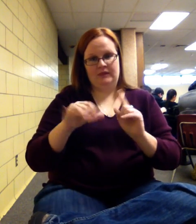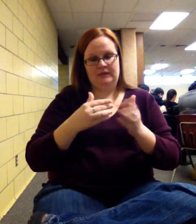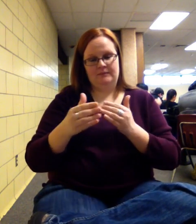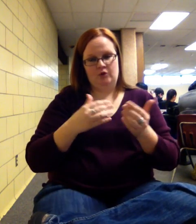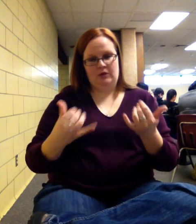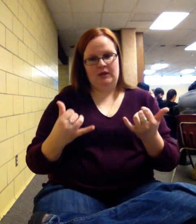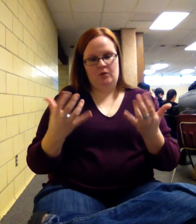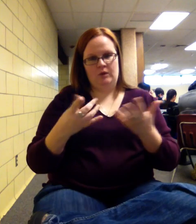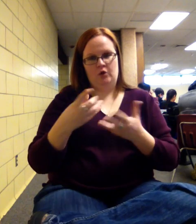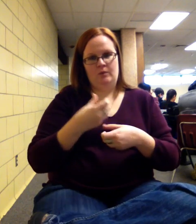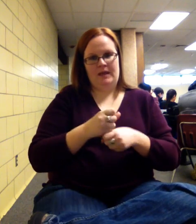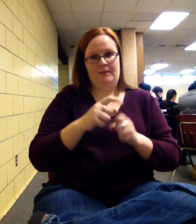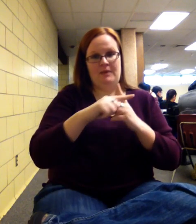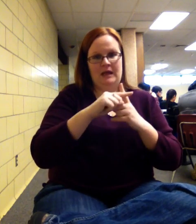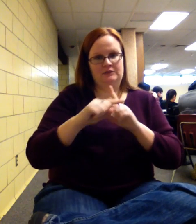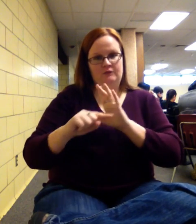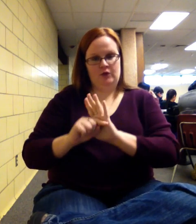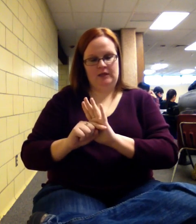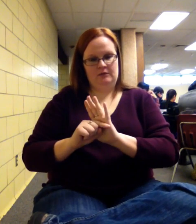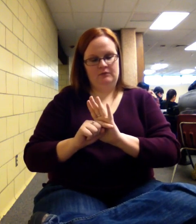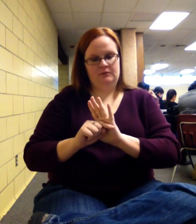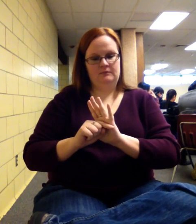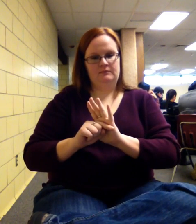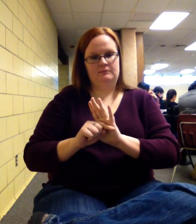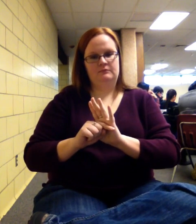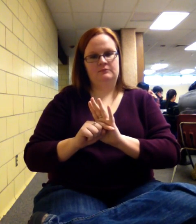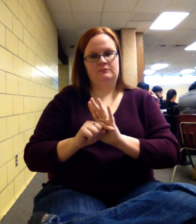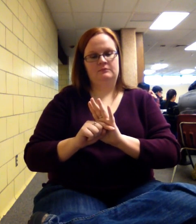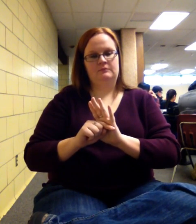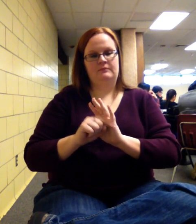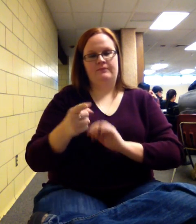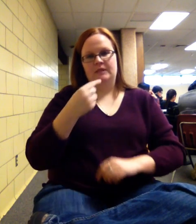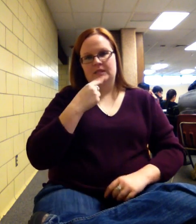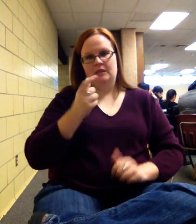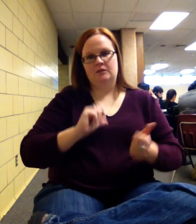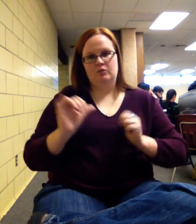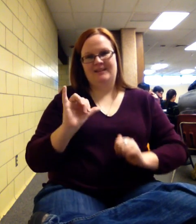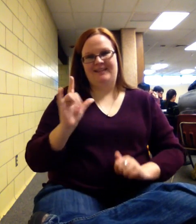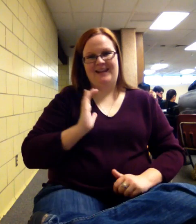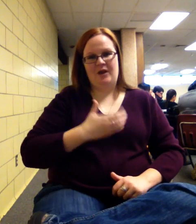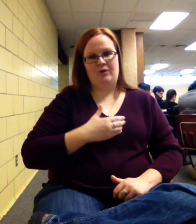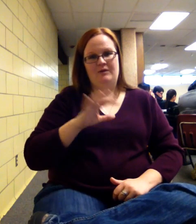one you're making positive and which one you're making negative. And he's saying, let's pretend like our future value then is